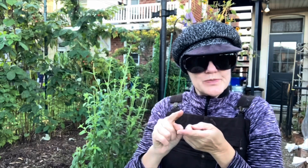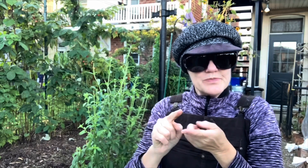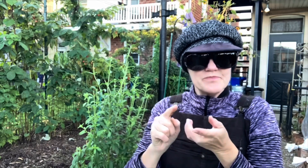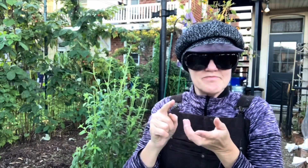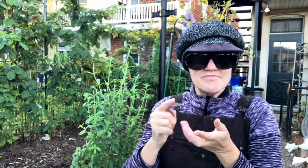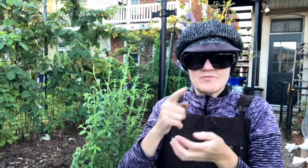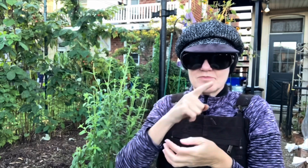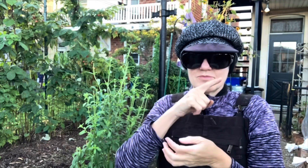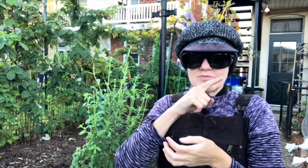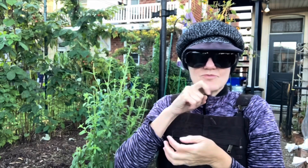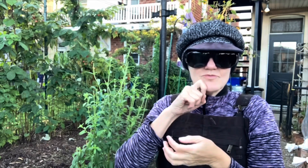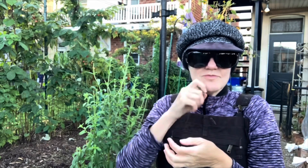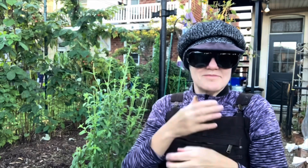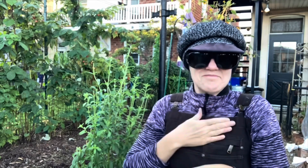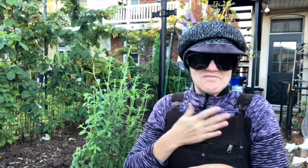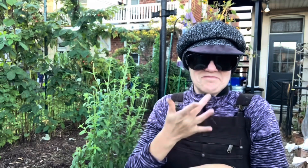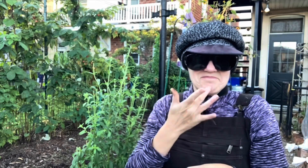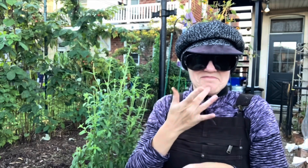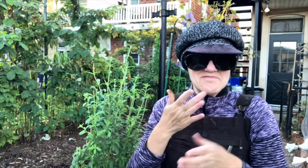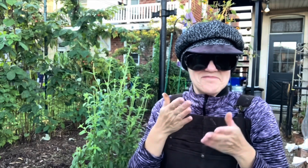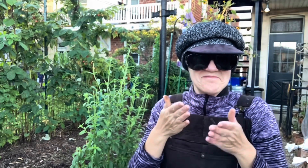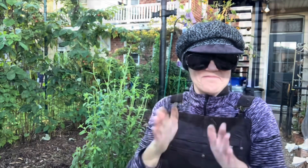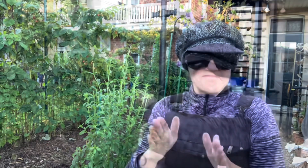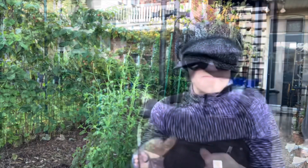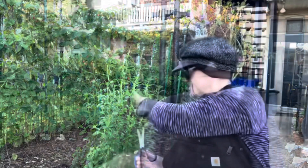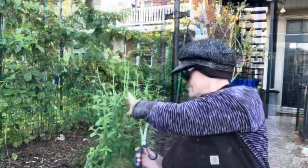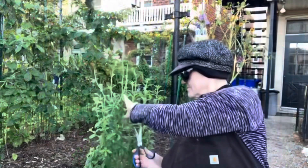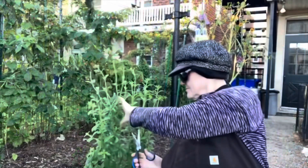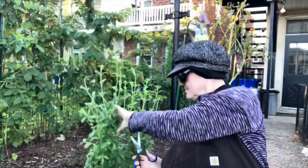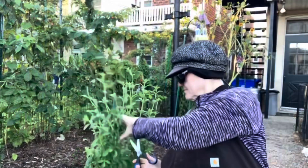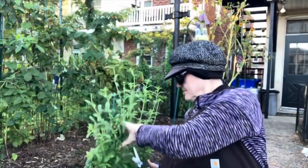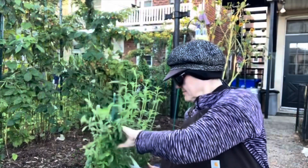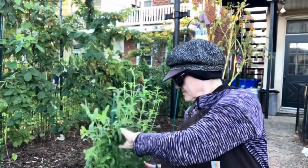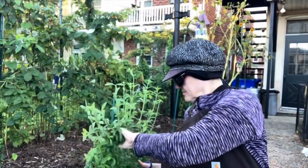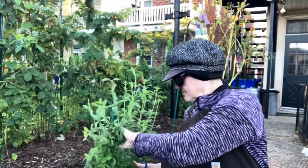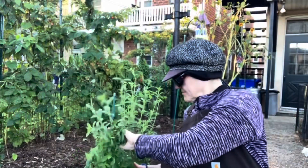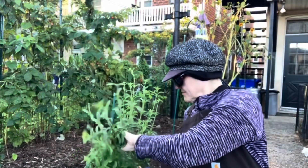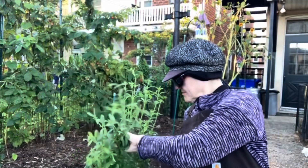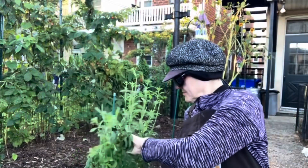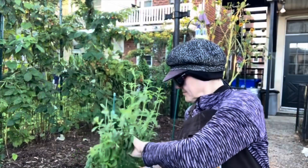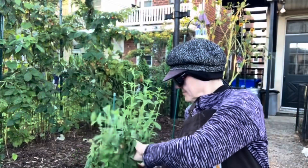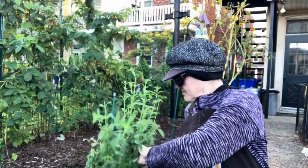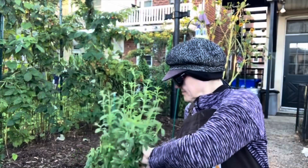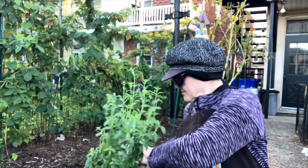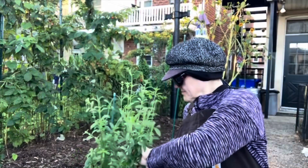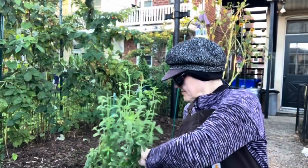sweetness just tastes too green. I prefer to dehydrate it.